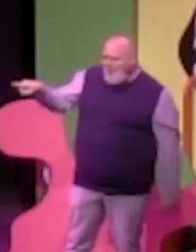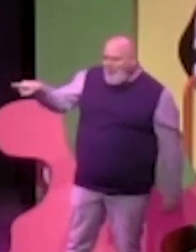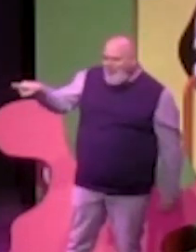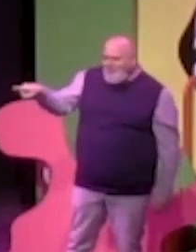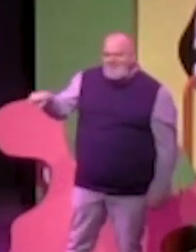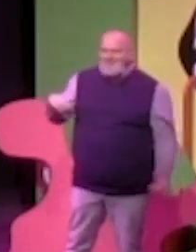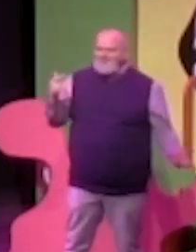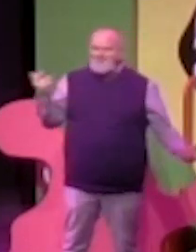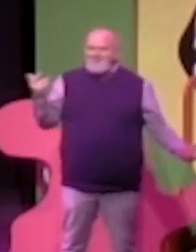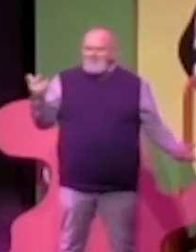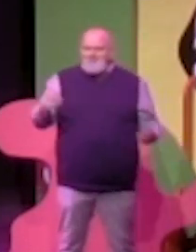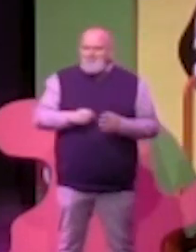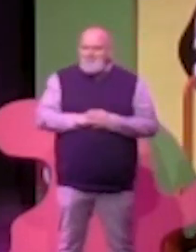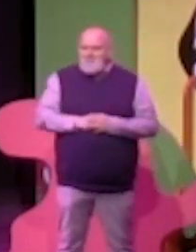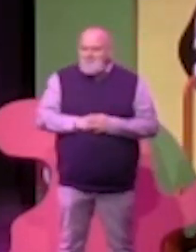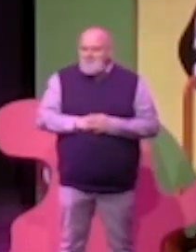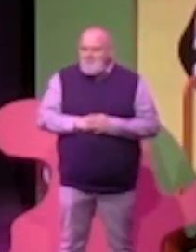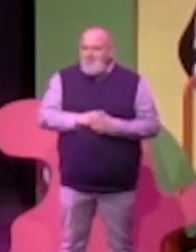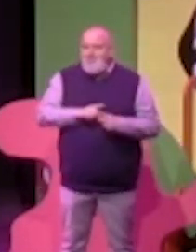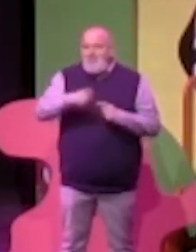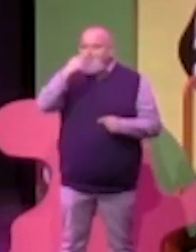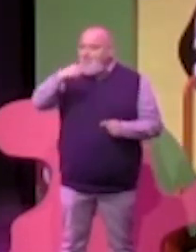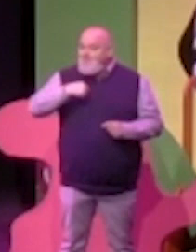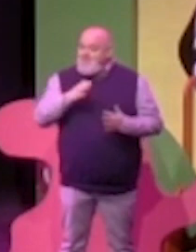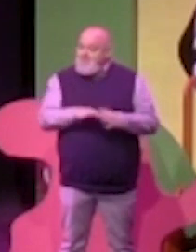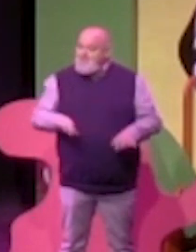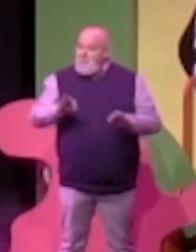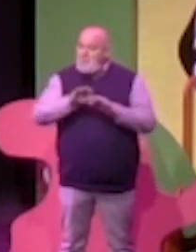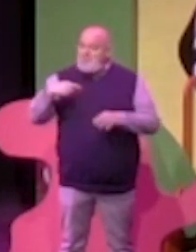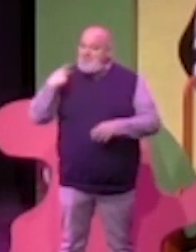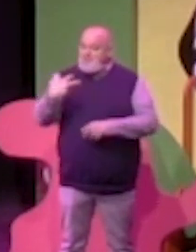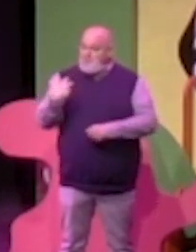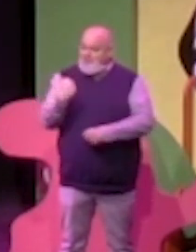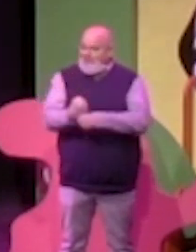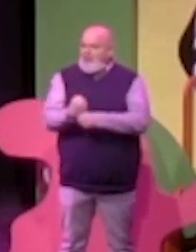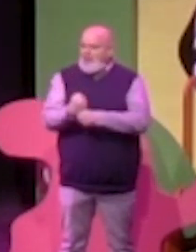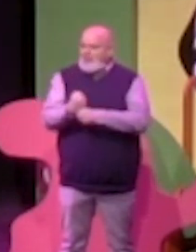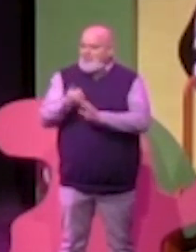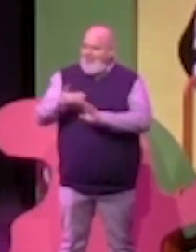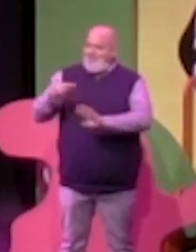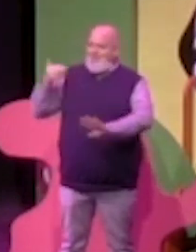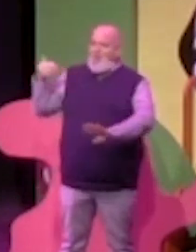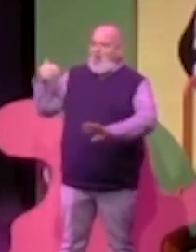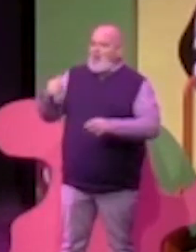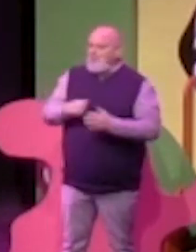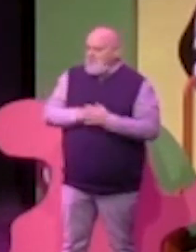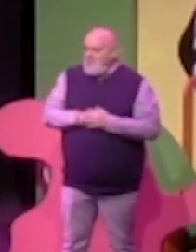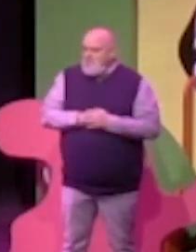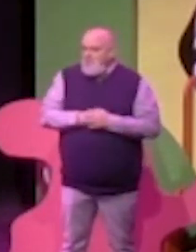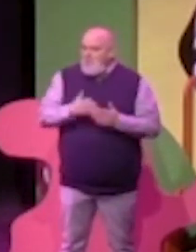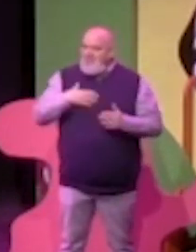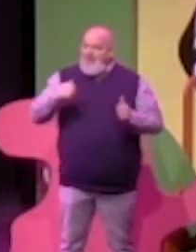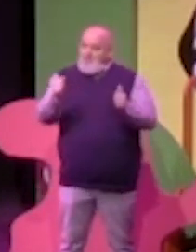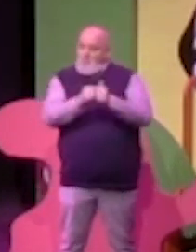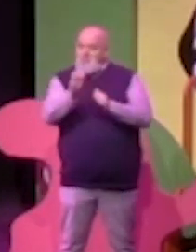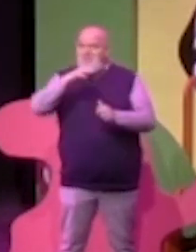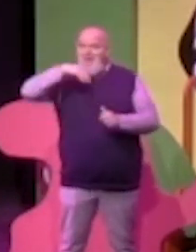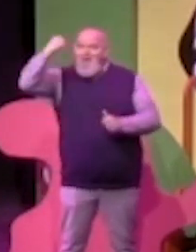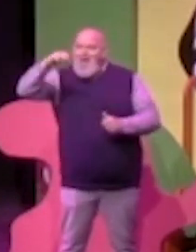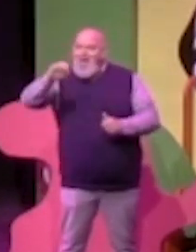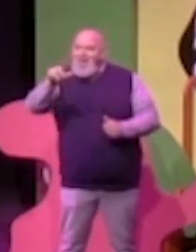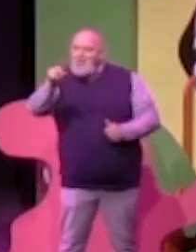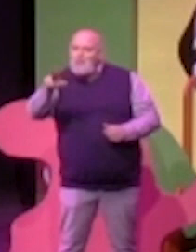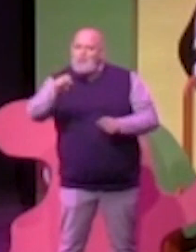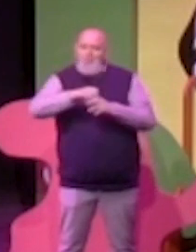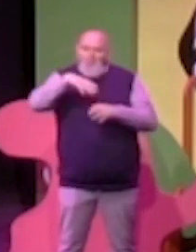But for me, the importance of the last 3 years and even beyond that was just going out and being with the elders and talking to the elders